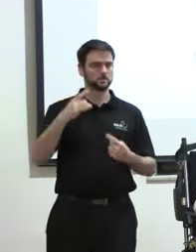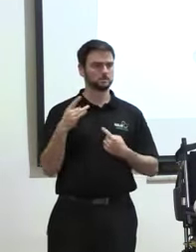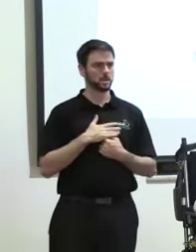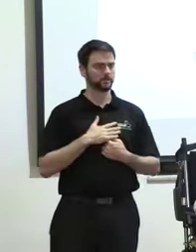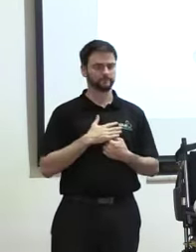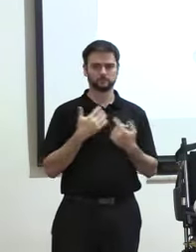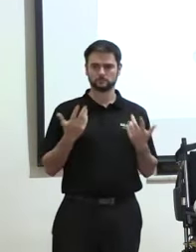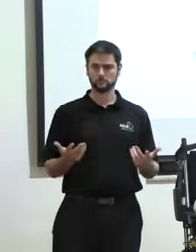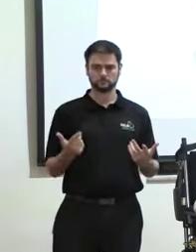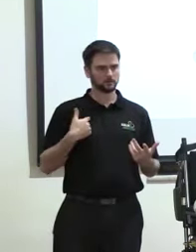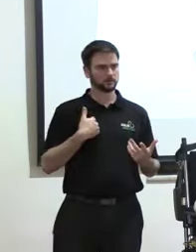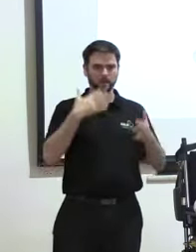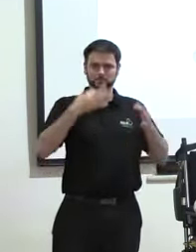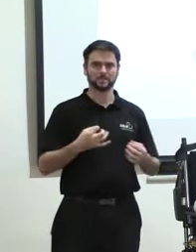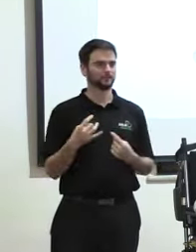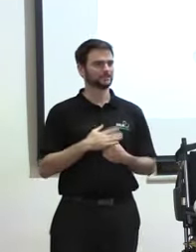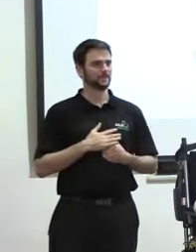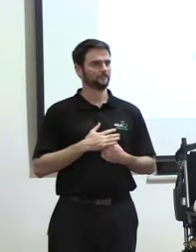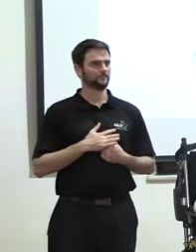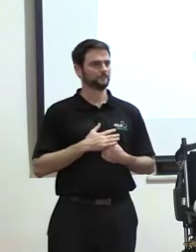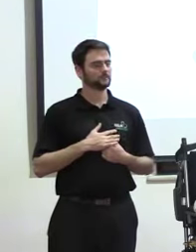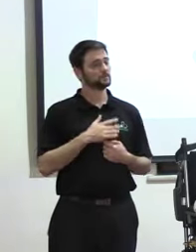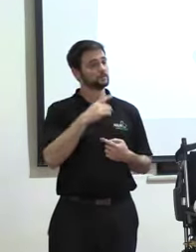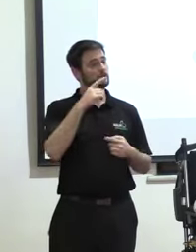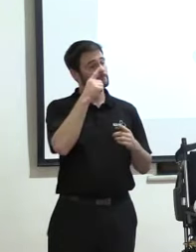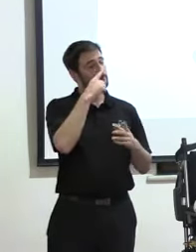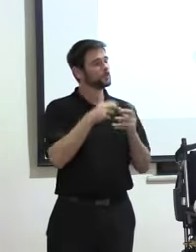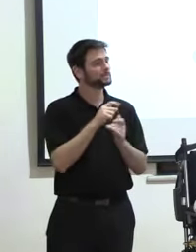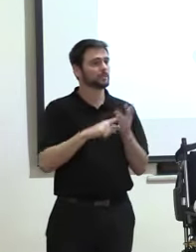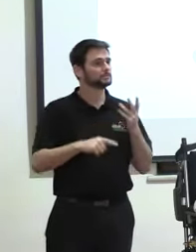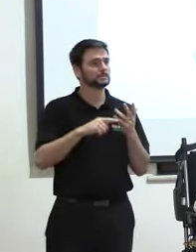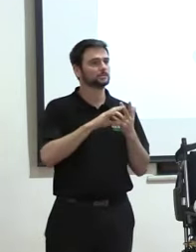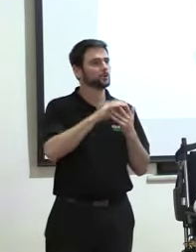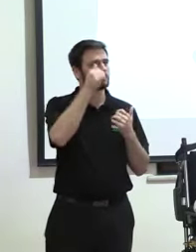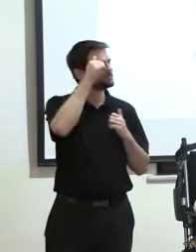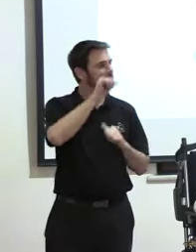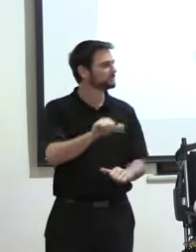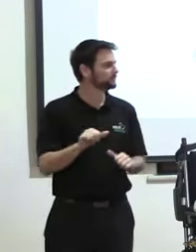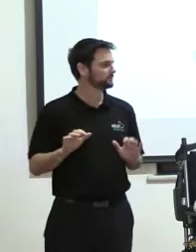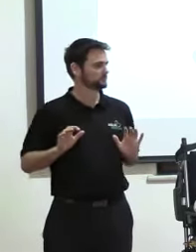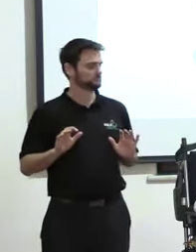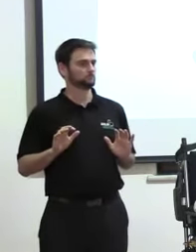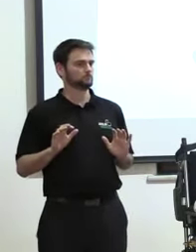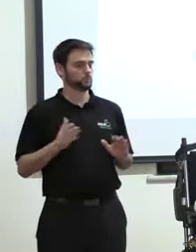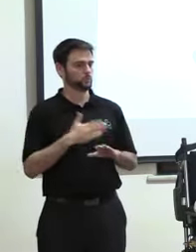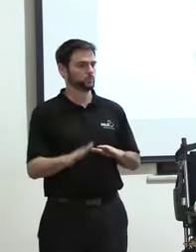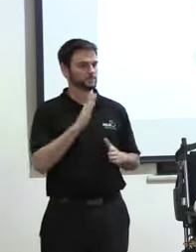dictated by you rather than by someone else, and that can be really challenging. But it's a good challenge, I think.